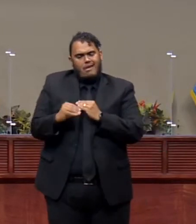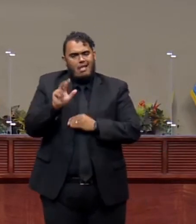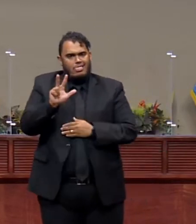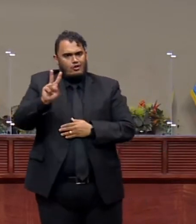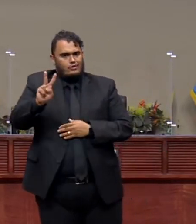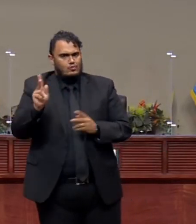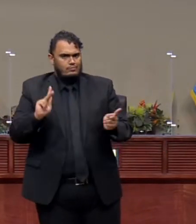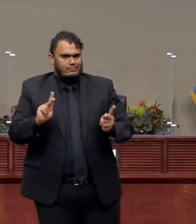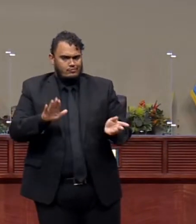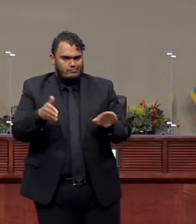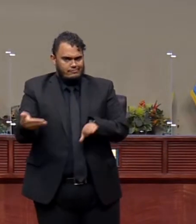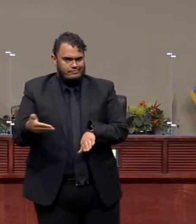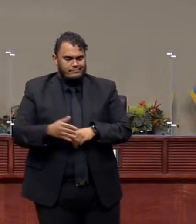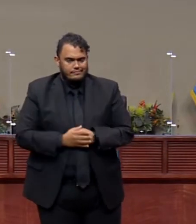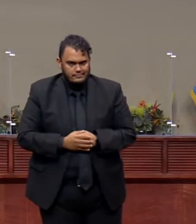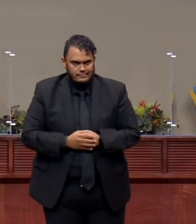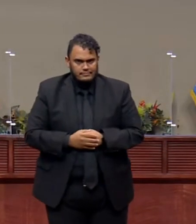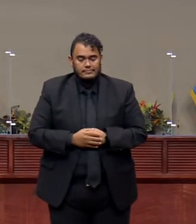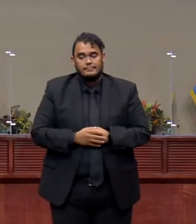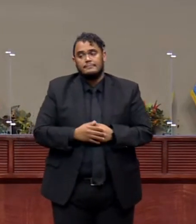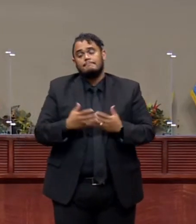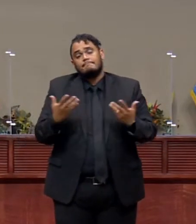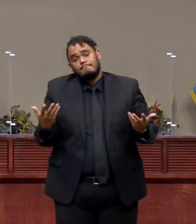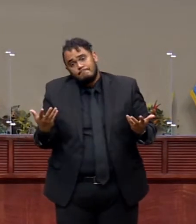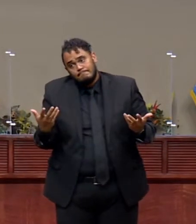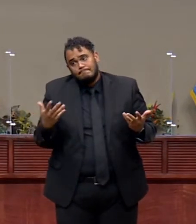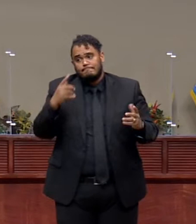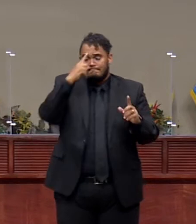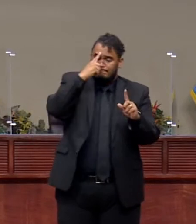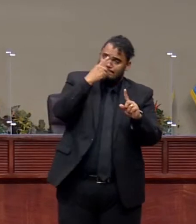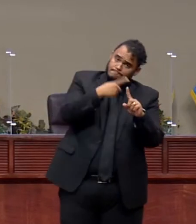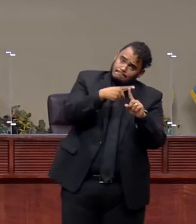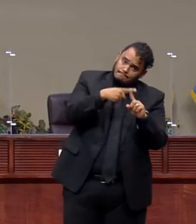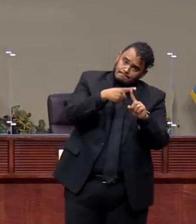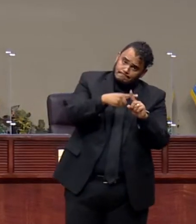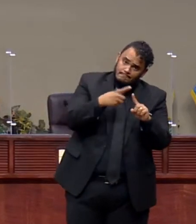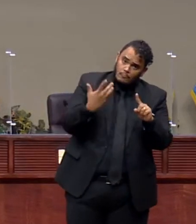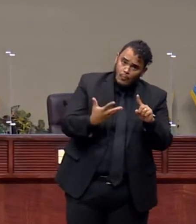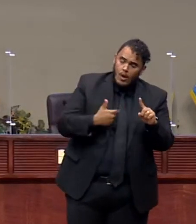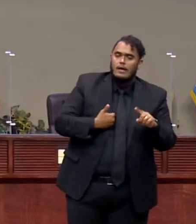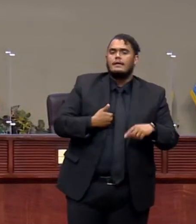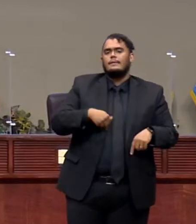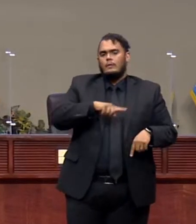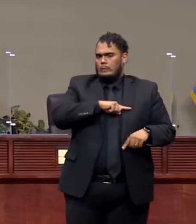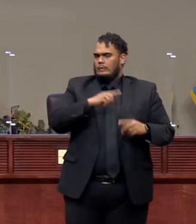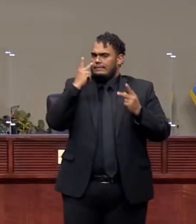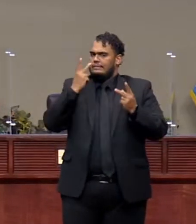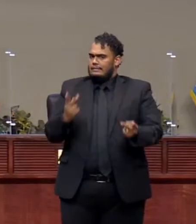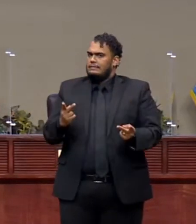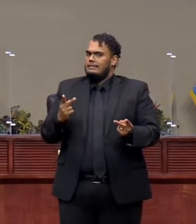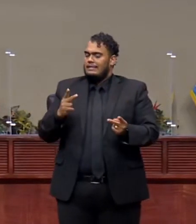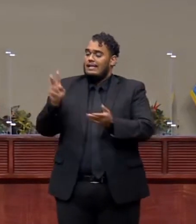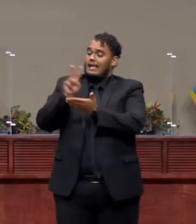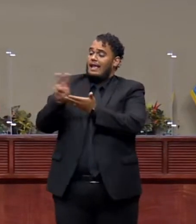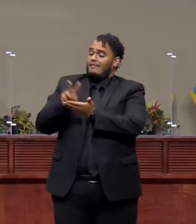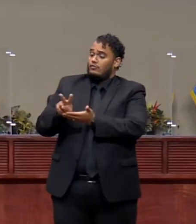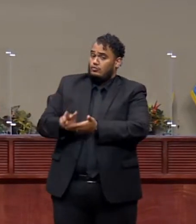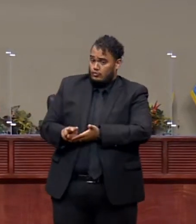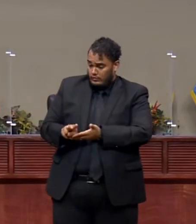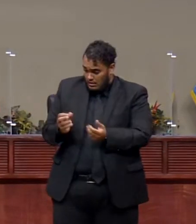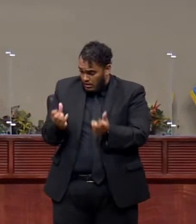side, we are continuing to see a downward trend in the 14-day positivity rate, which today is